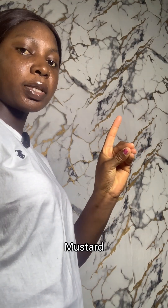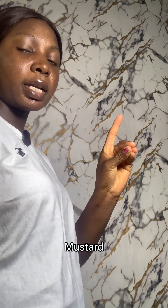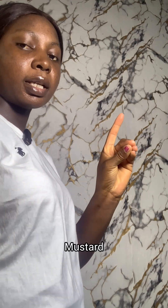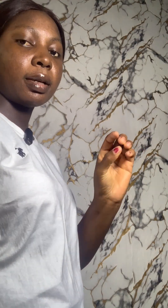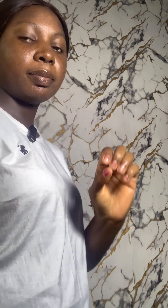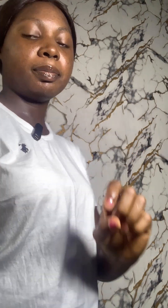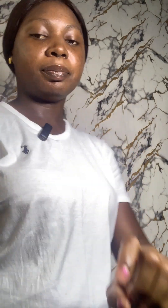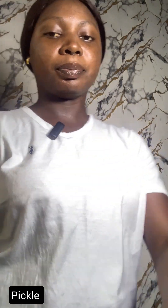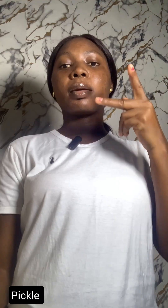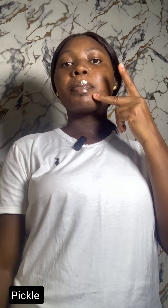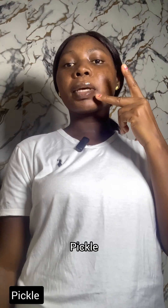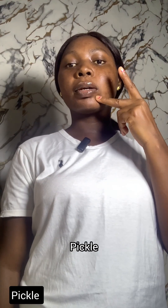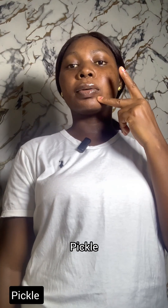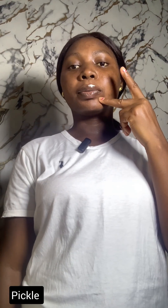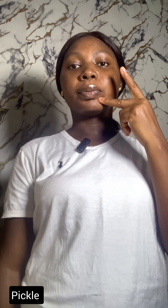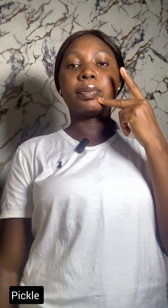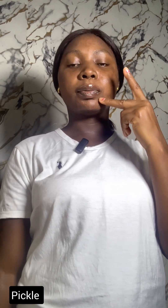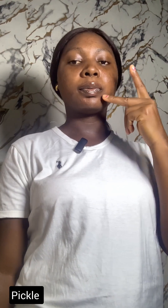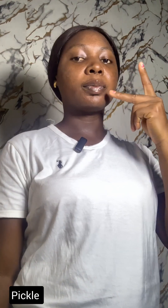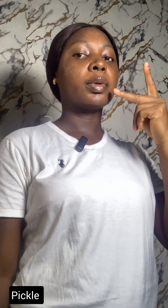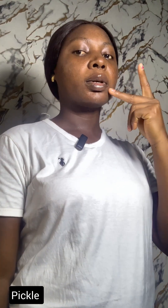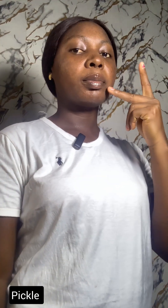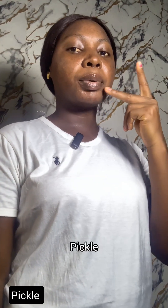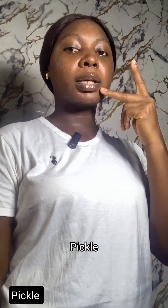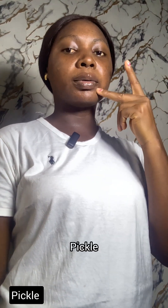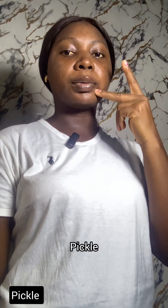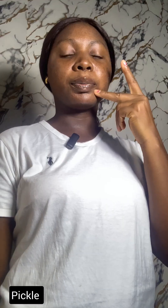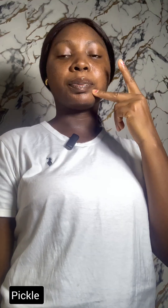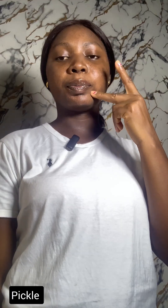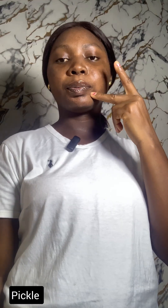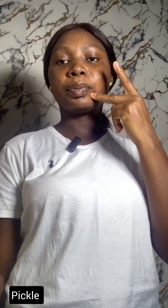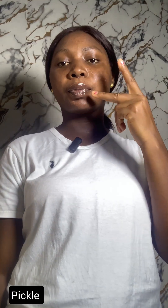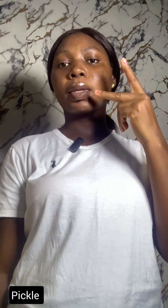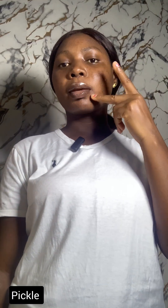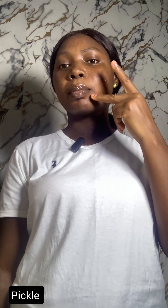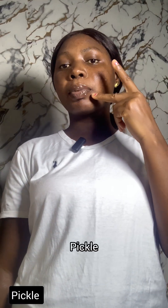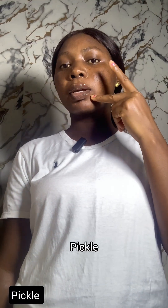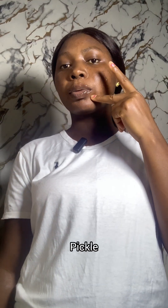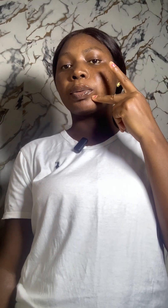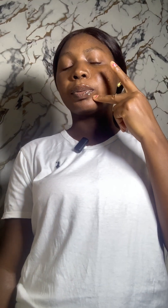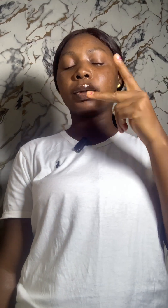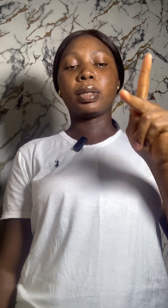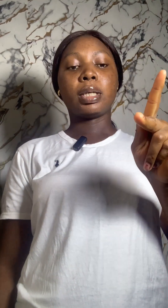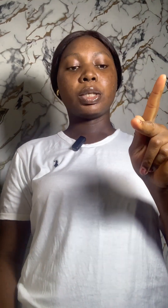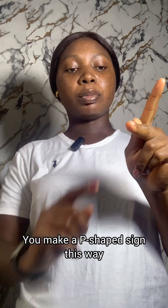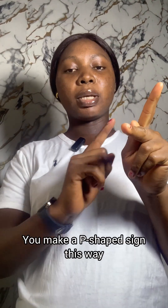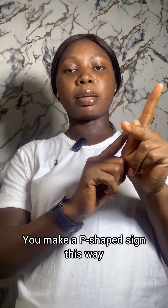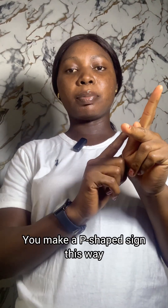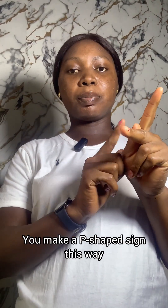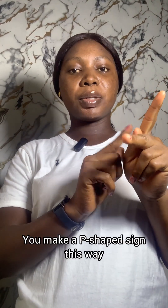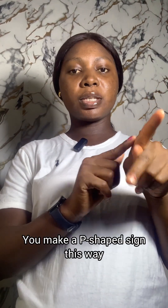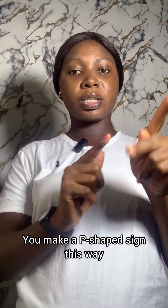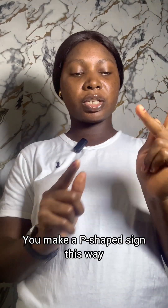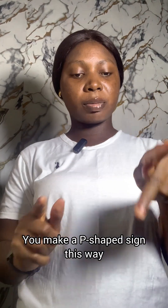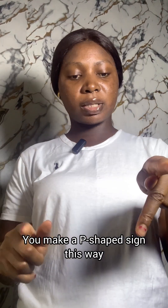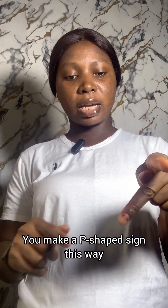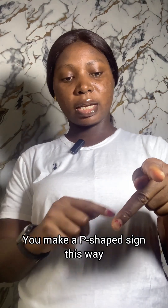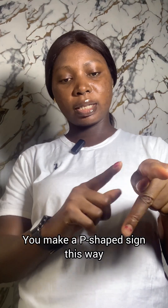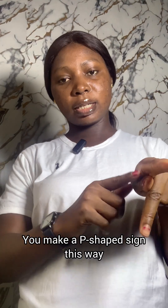Mustard. Pickle. Pickle. Pickle. You make a piece-shaped sign